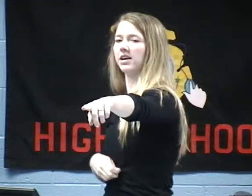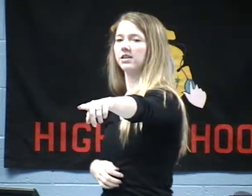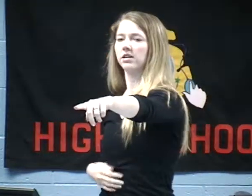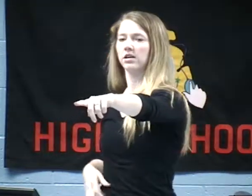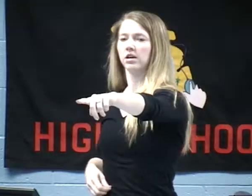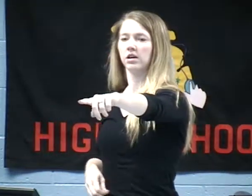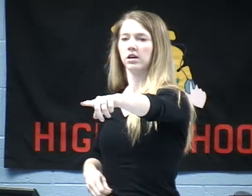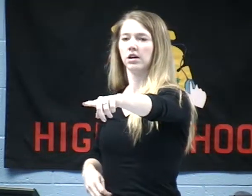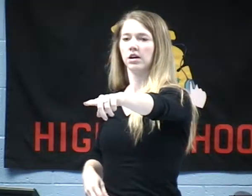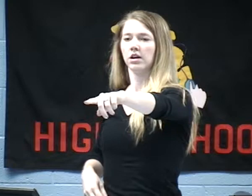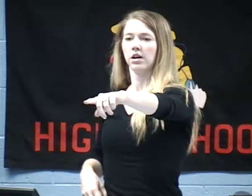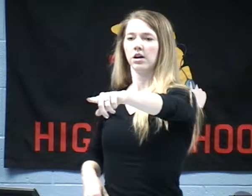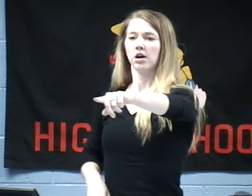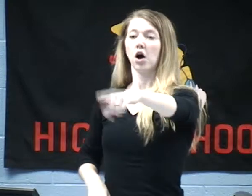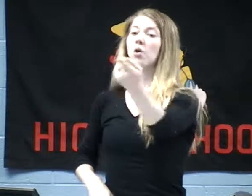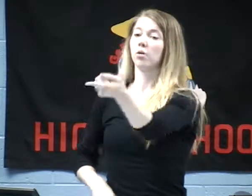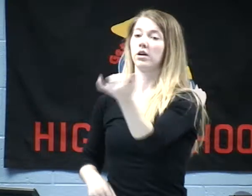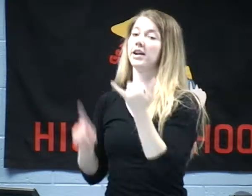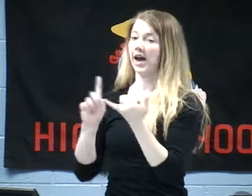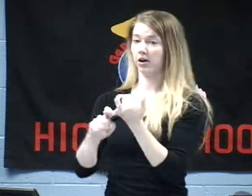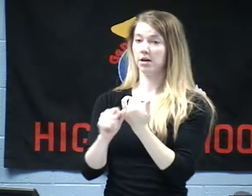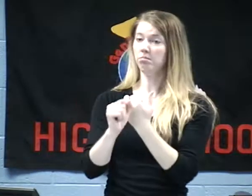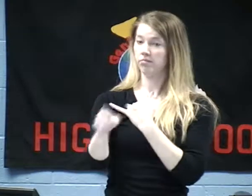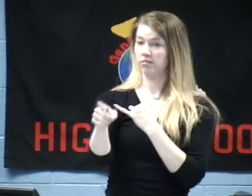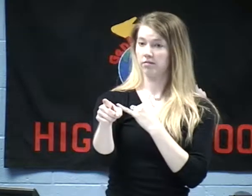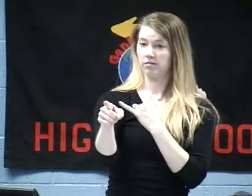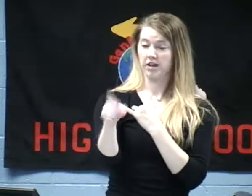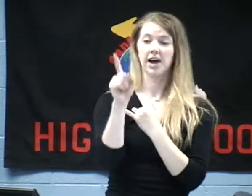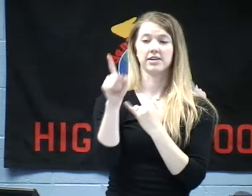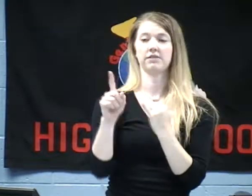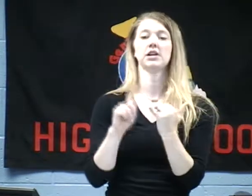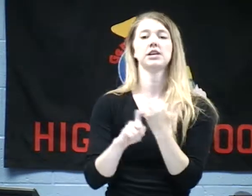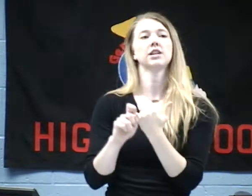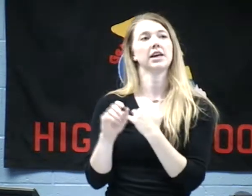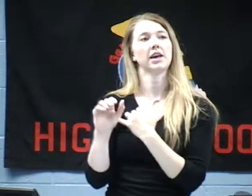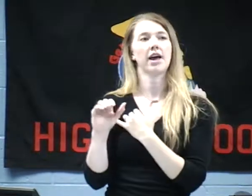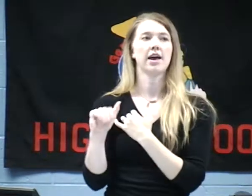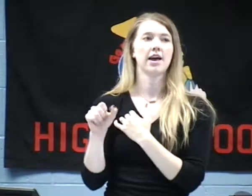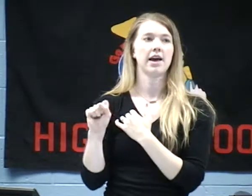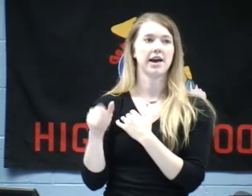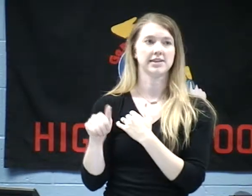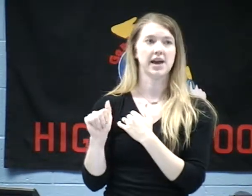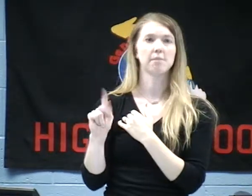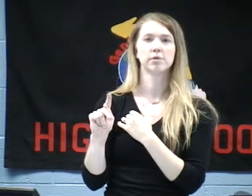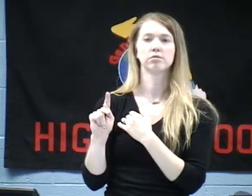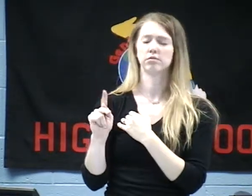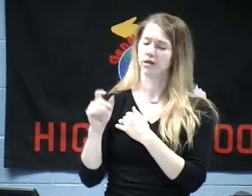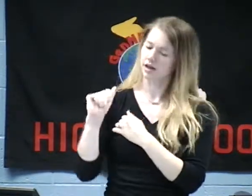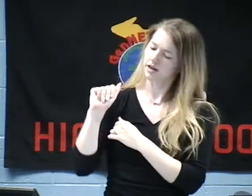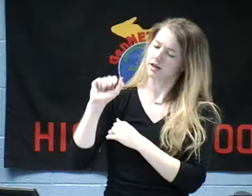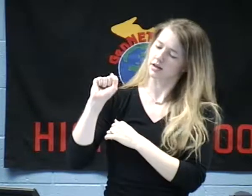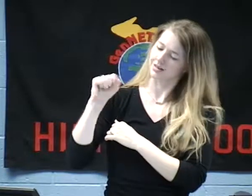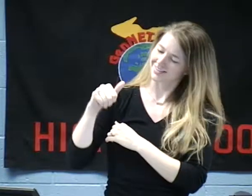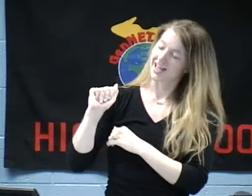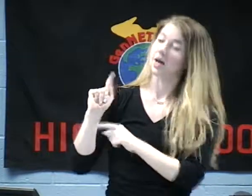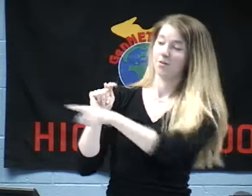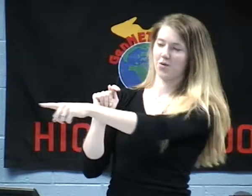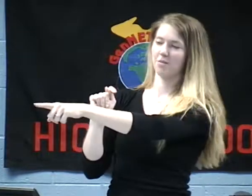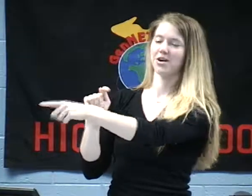Like an acronym like ASL. an acronym. Yeah, definitely. Like ASAP. Proper noun. Proper